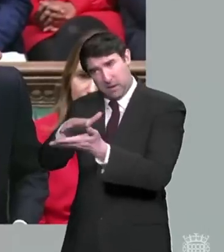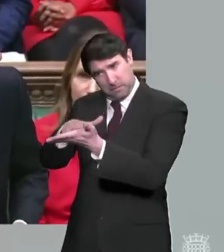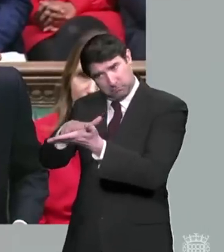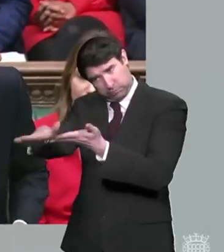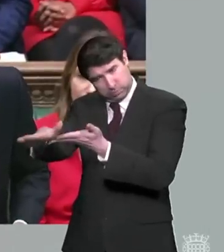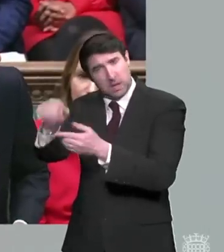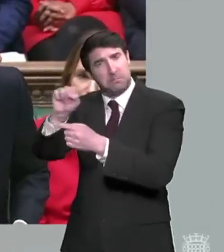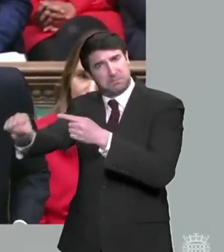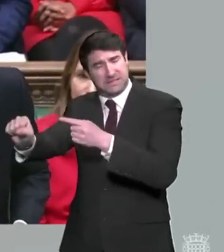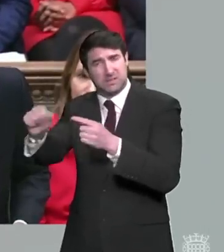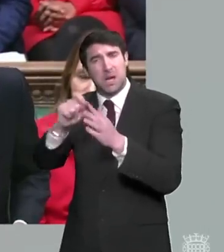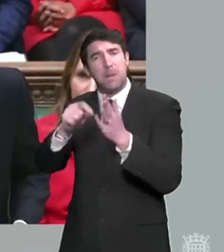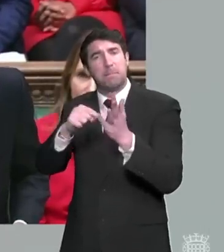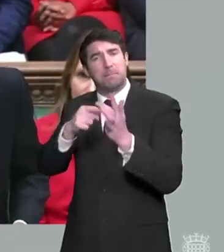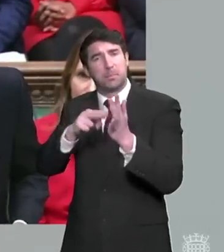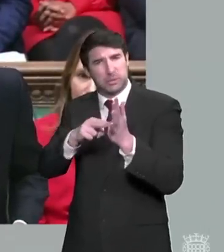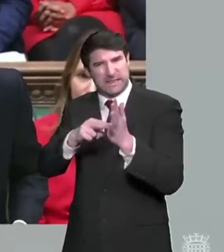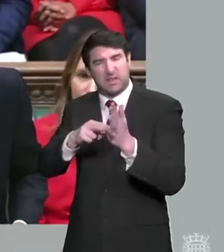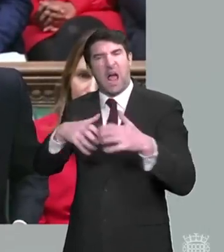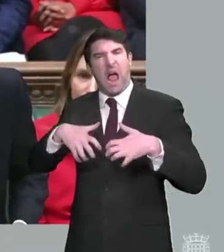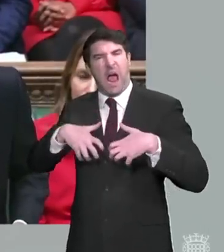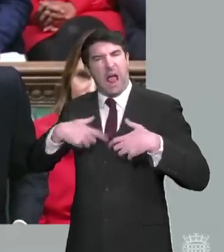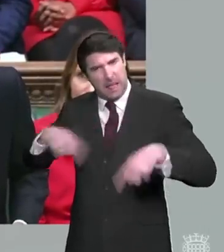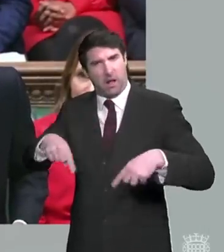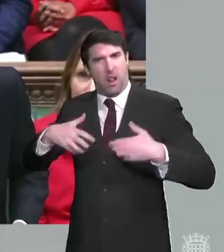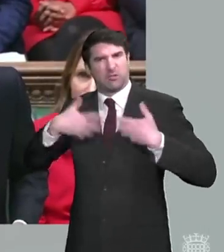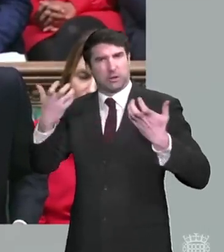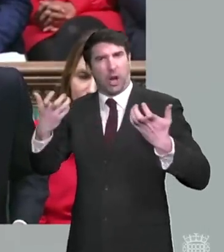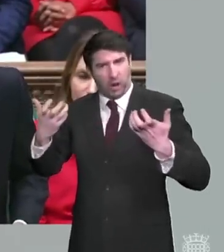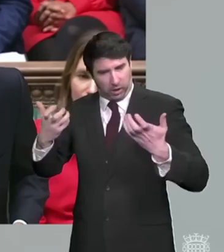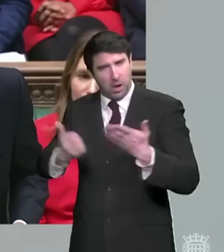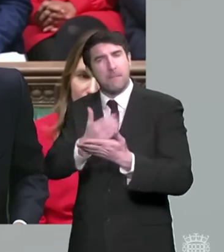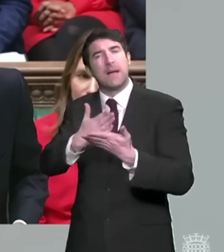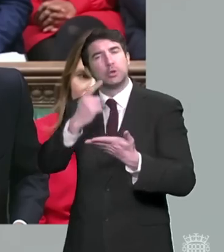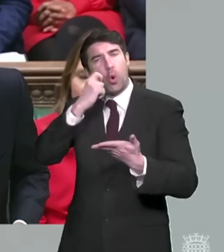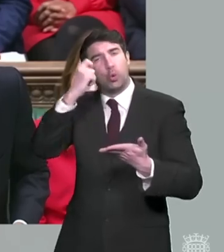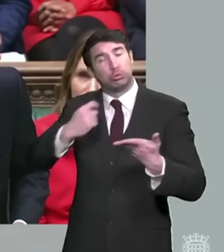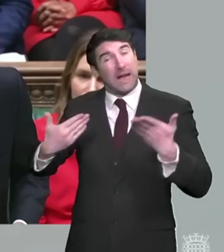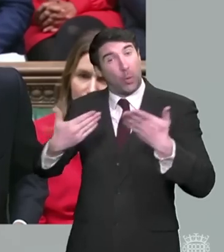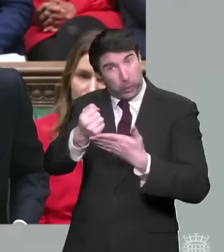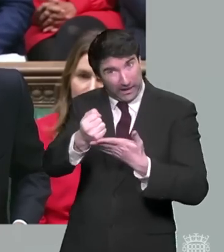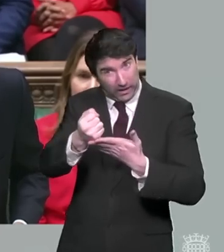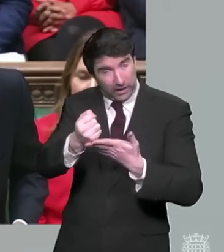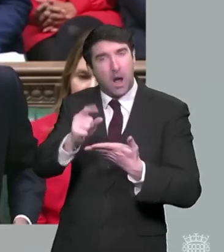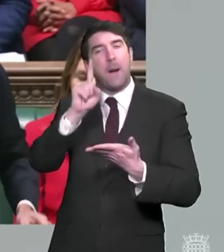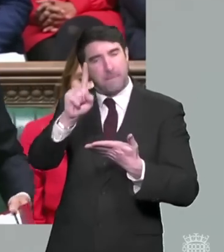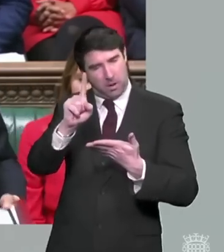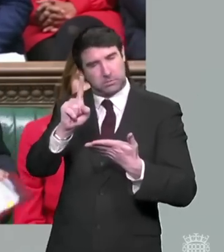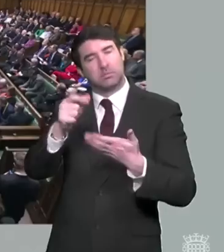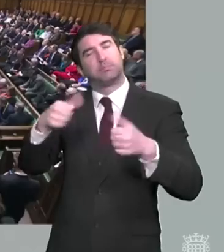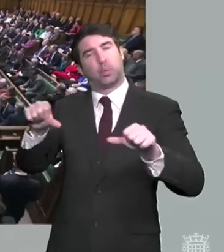Vladimir Putin's unprovoked, unsanctioned aggression, and that we will make sure that Ukraine is not only victorious, but that we bring peace to its